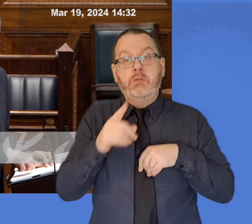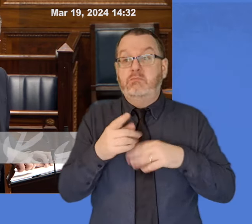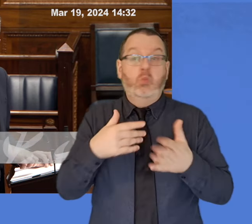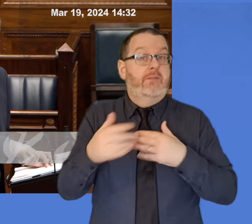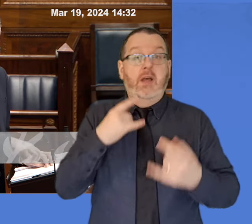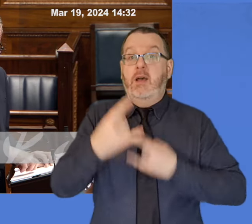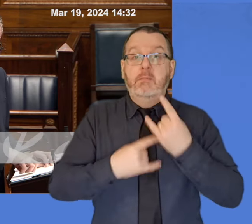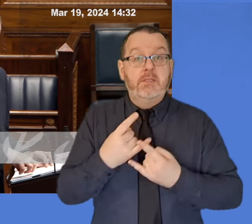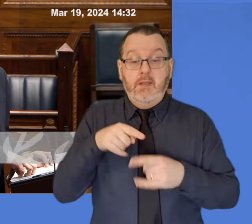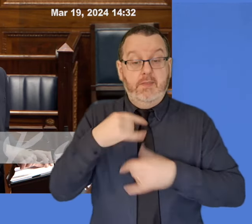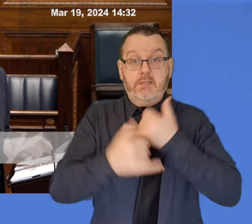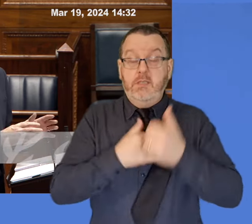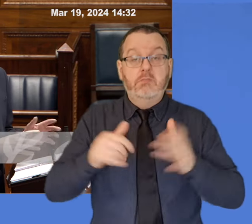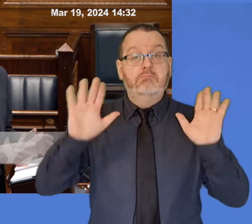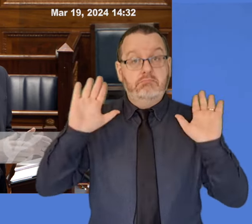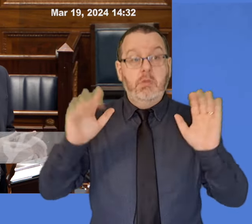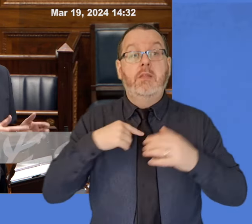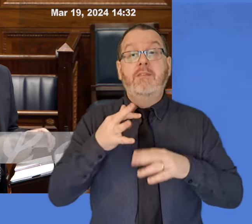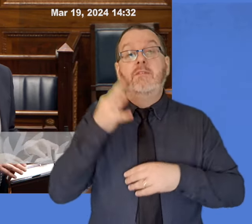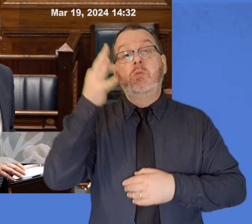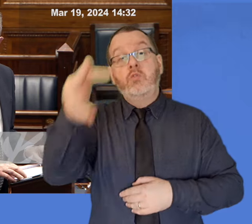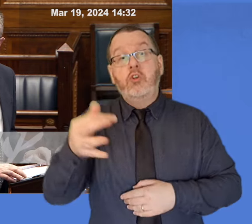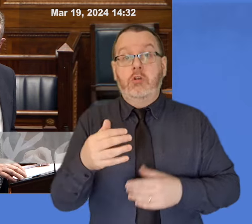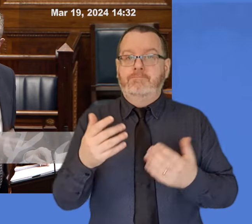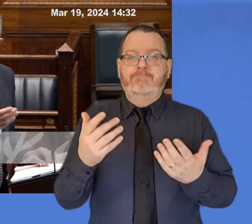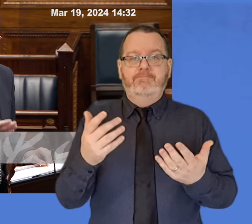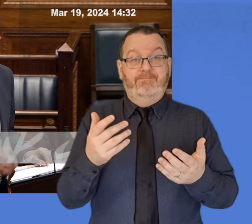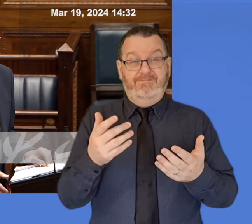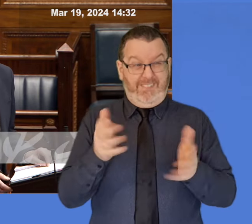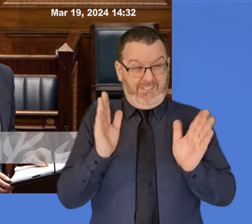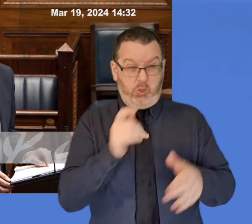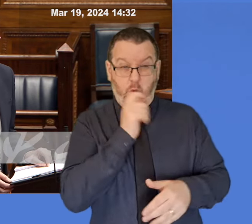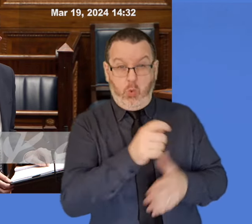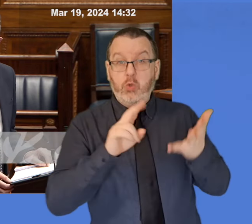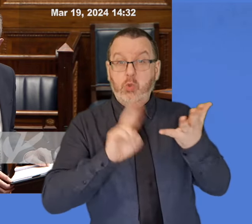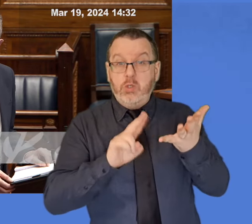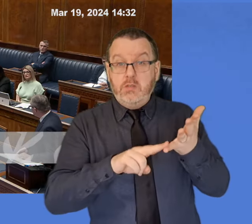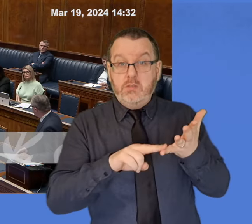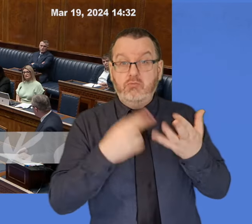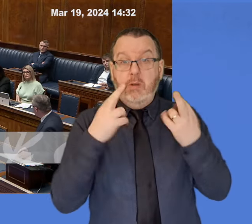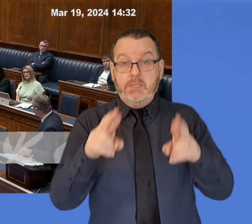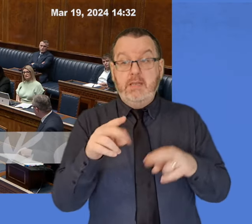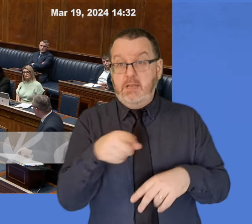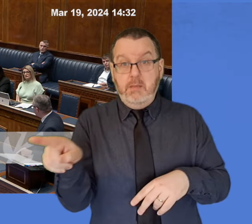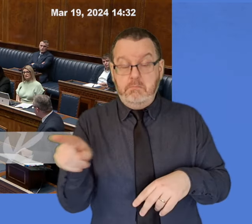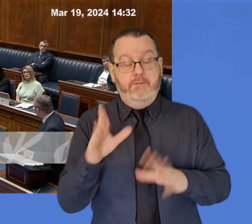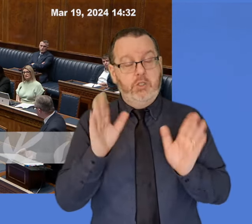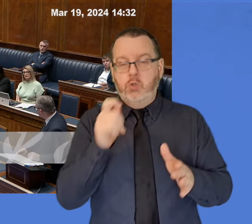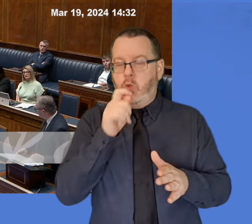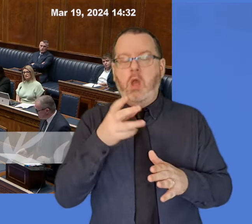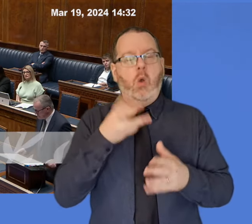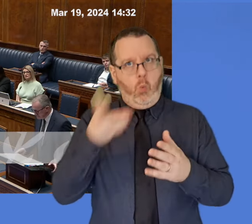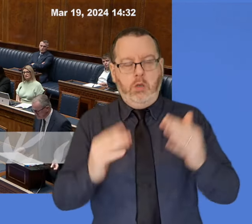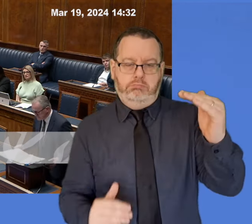But nonetheless, regardless of what happens in terms of this year, my objective for further years, I've made it very clear to the unions that represent the further education